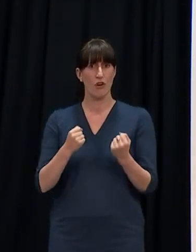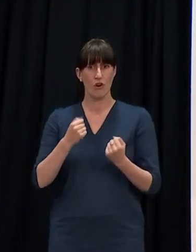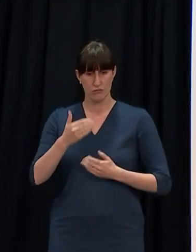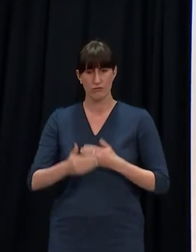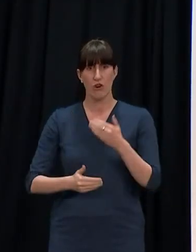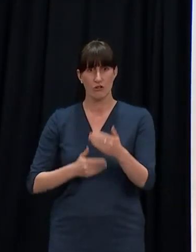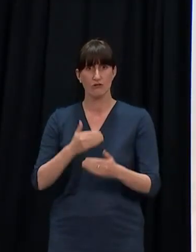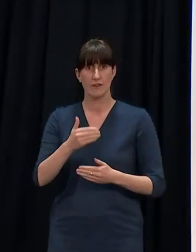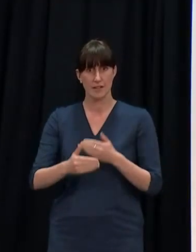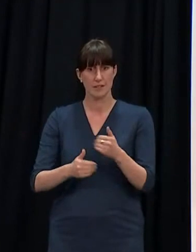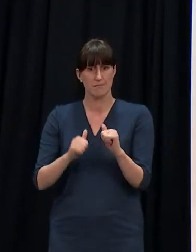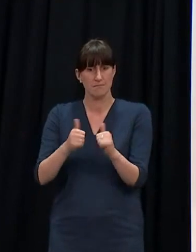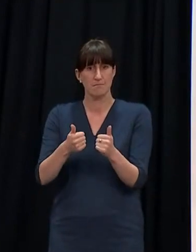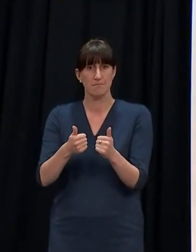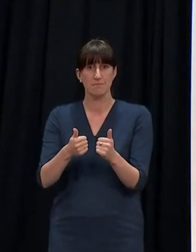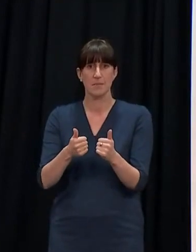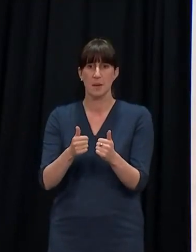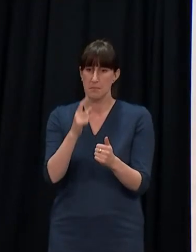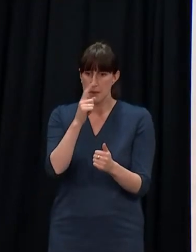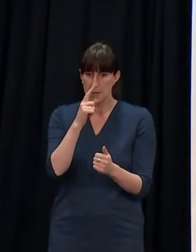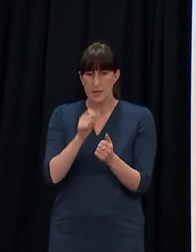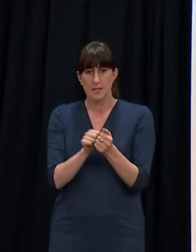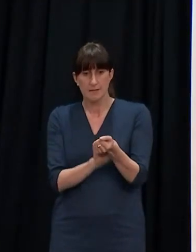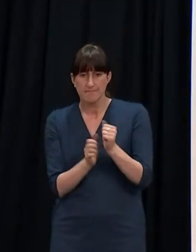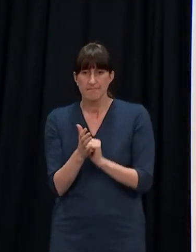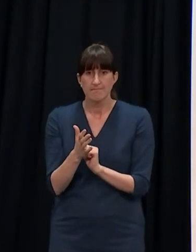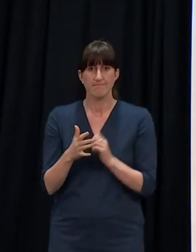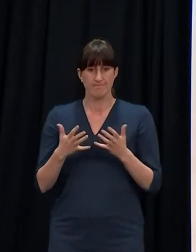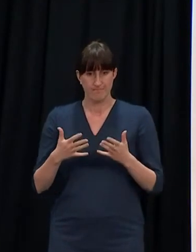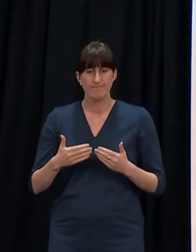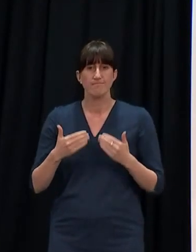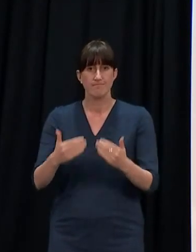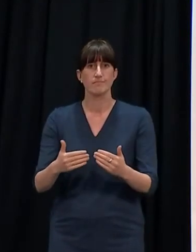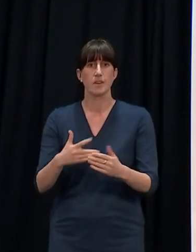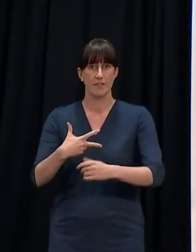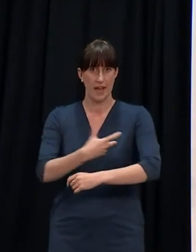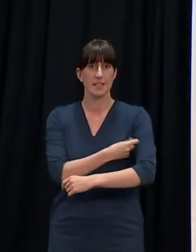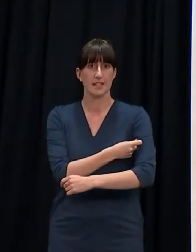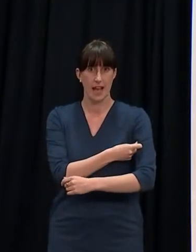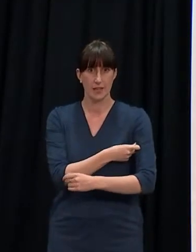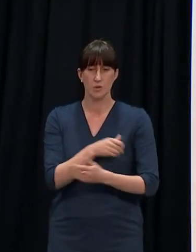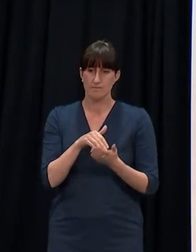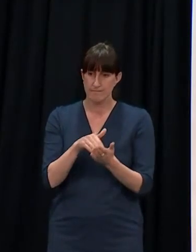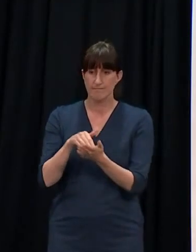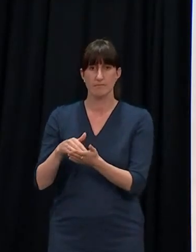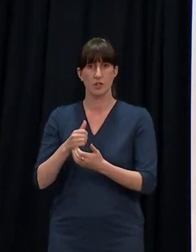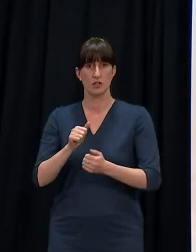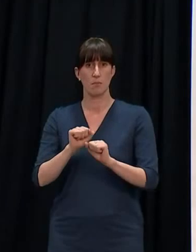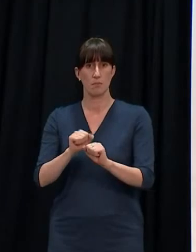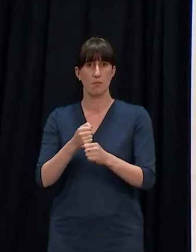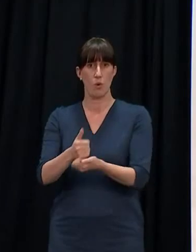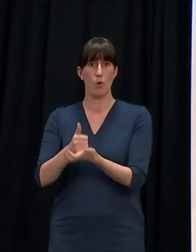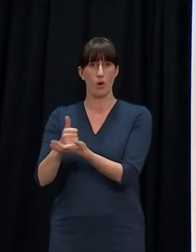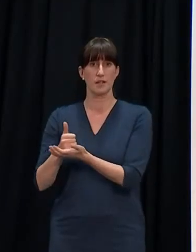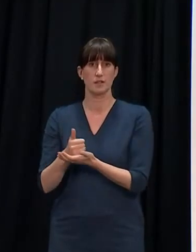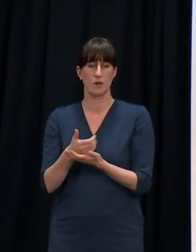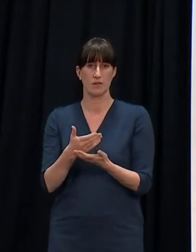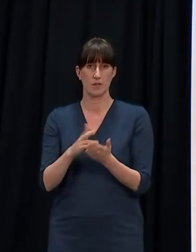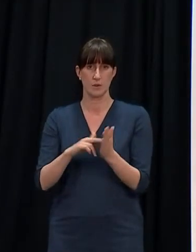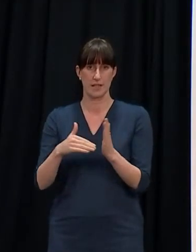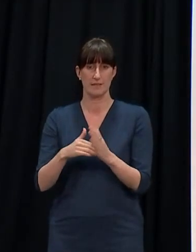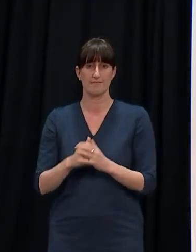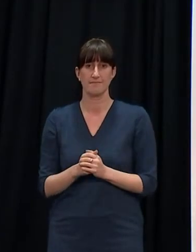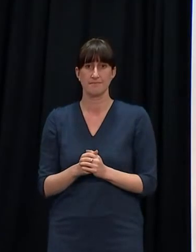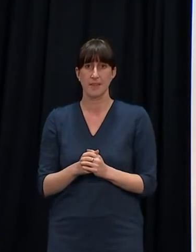to everybody's efforts to get it done for themselves, for their family and for New Zealand. All New Zealanders aged 12 and over can now book